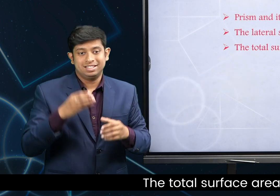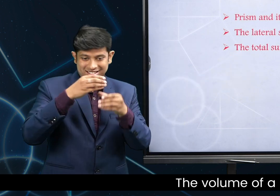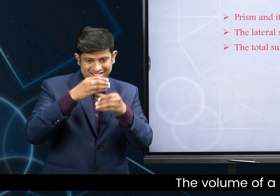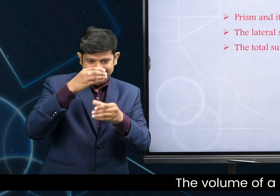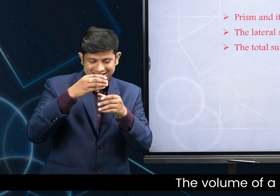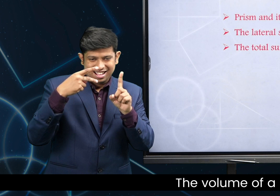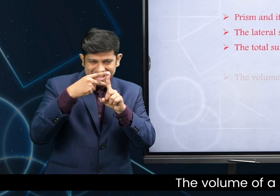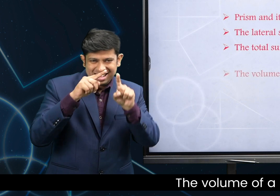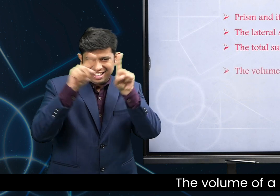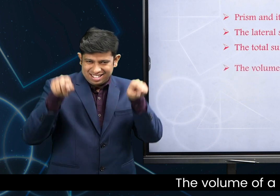the volume of a prism.